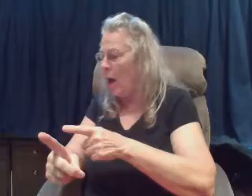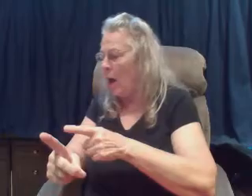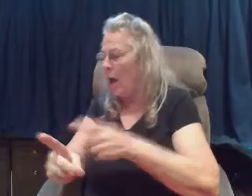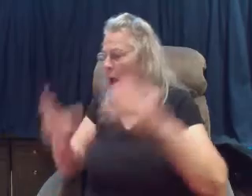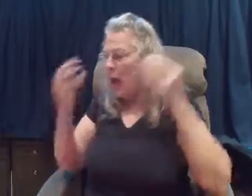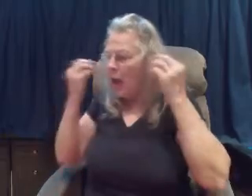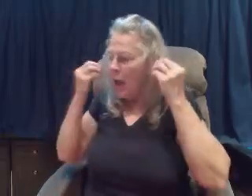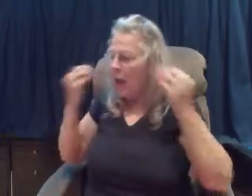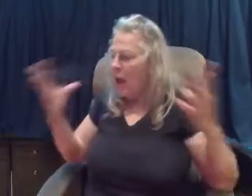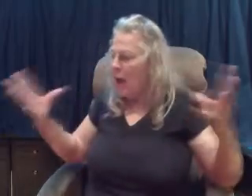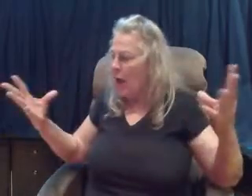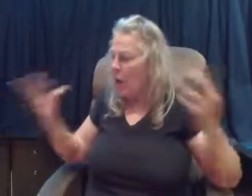reply,